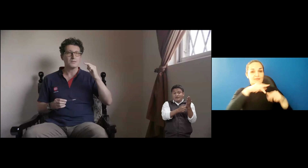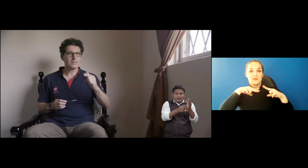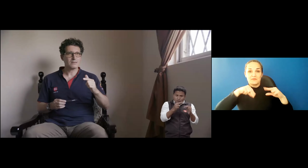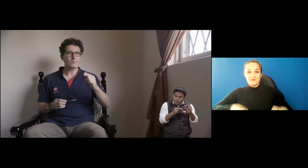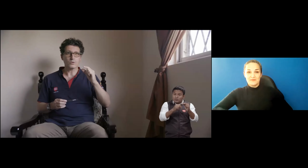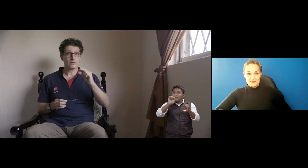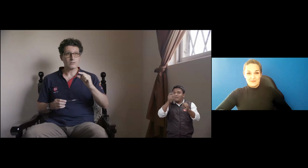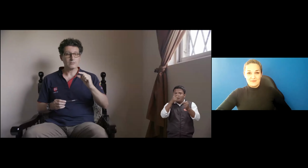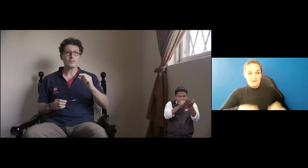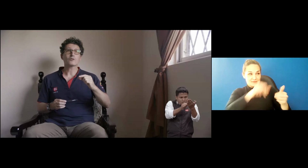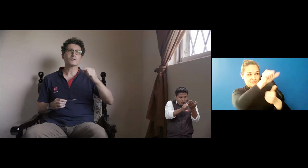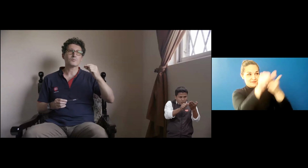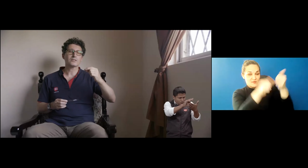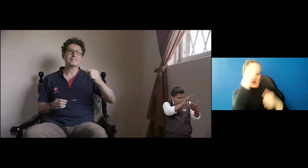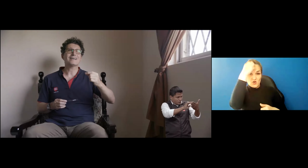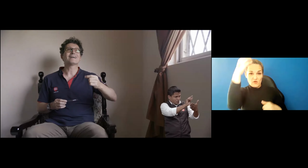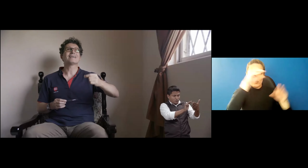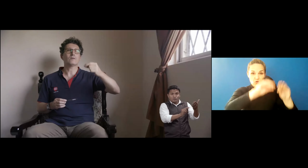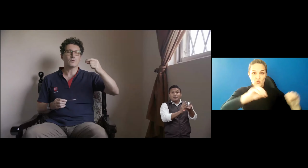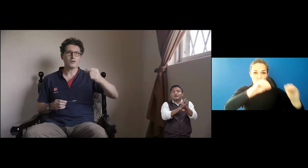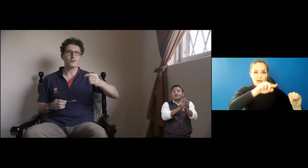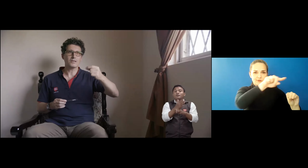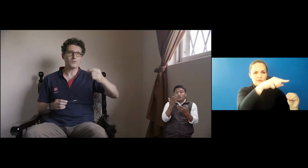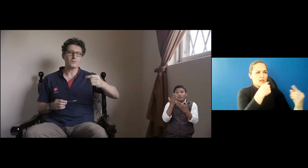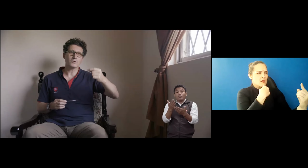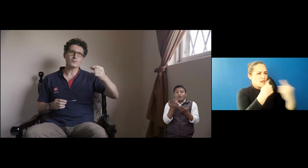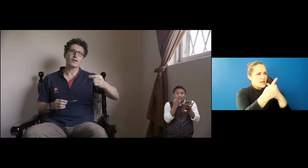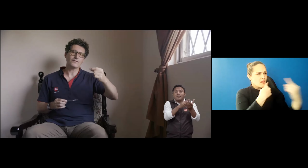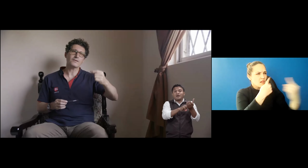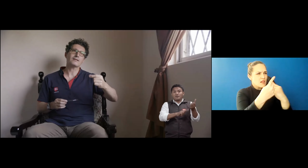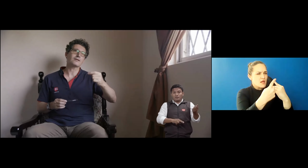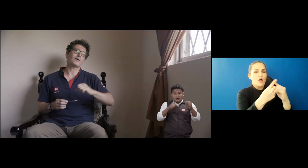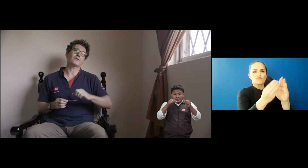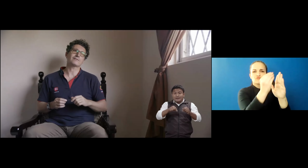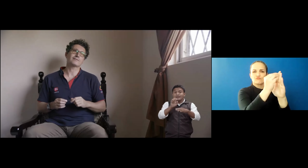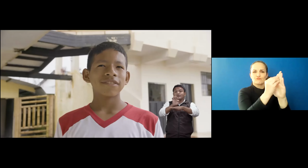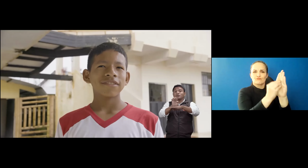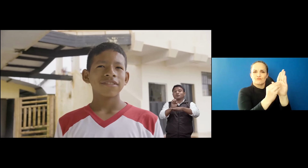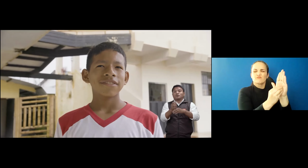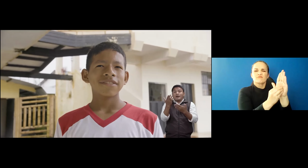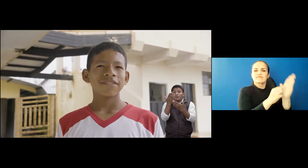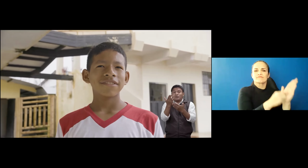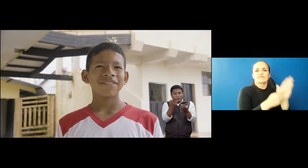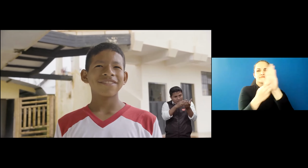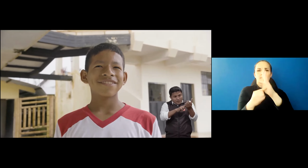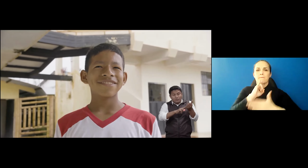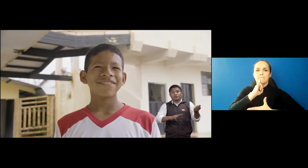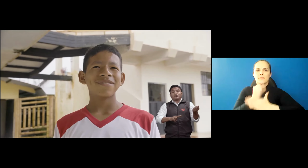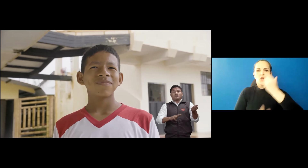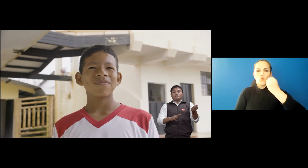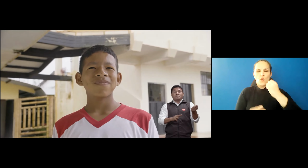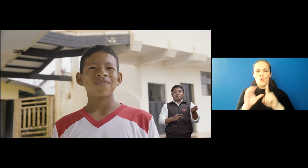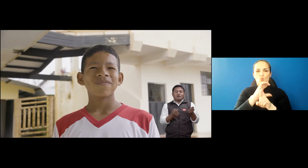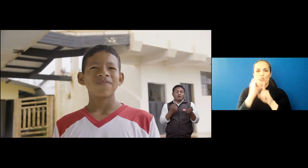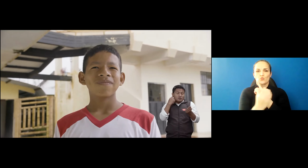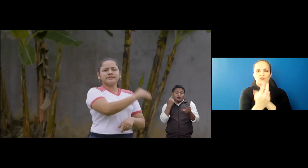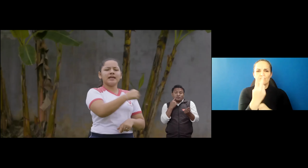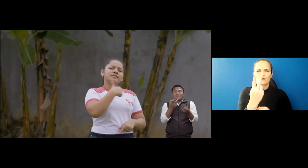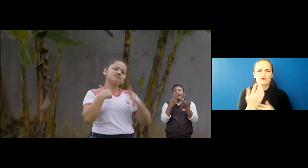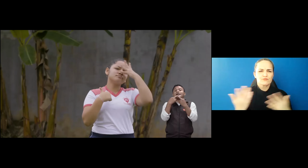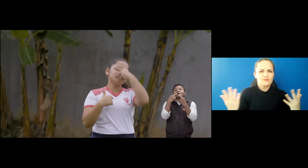provide consulting services so that the Ministry of Education could come up with their first draft program, and then they came up with the